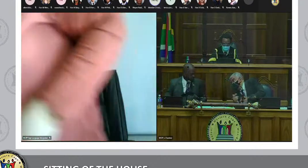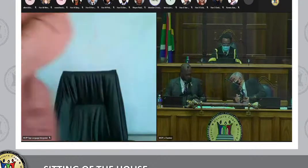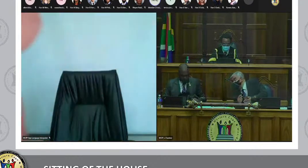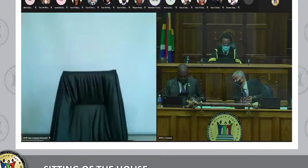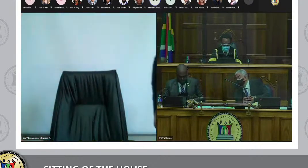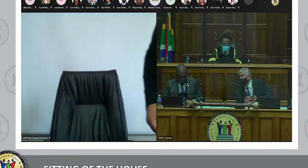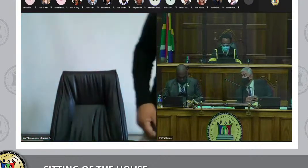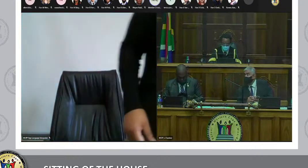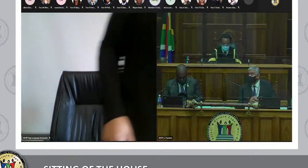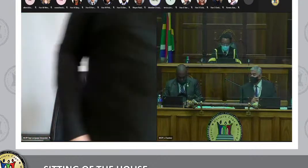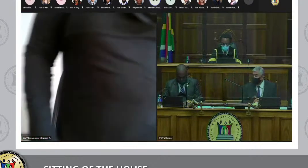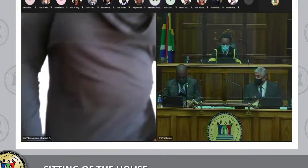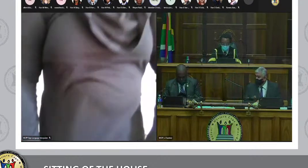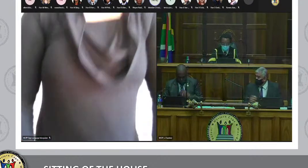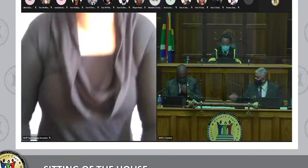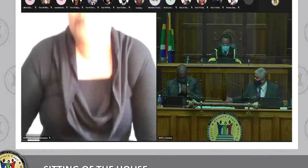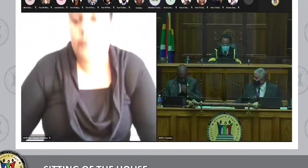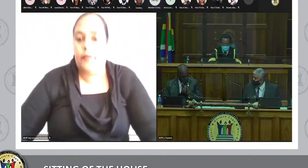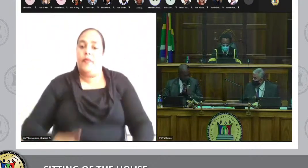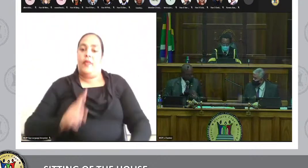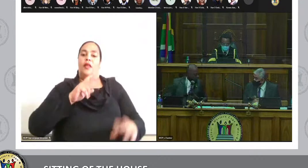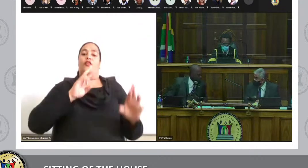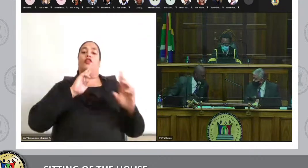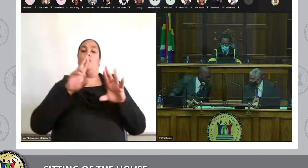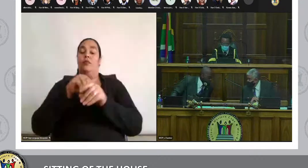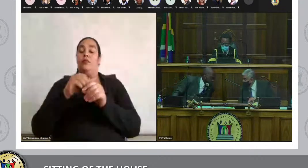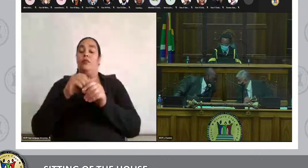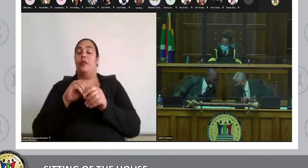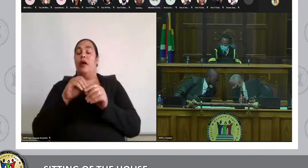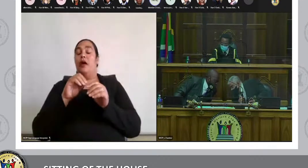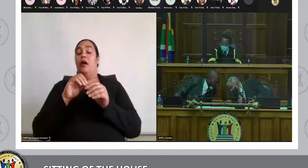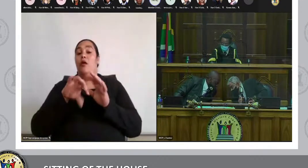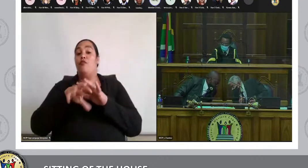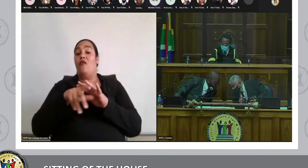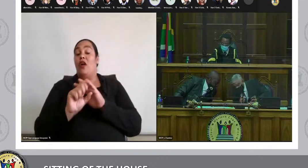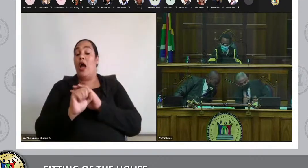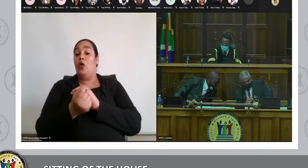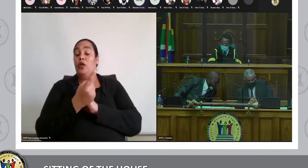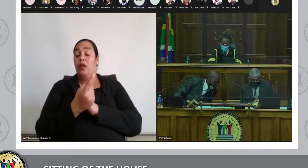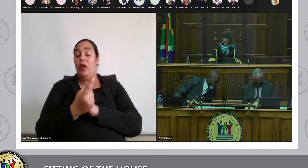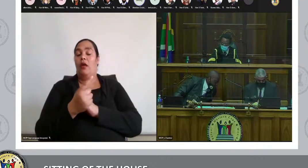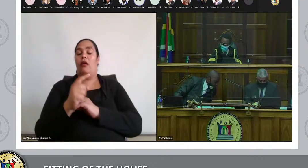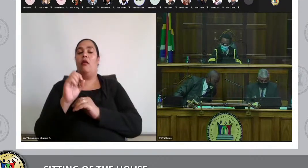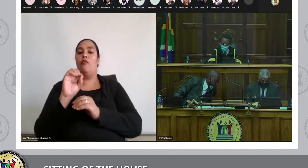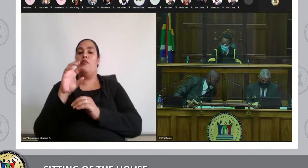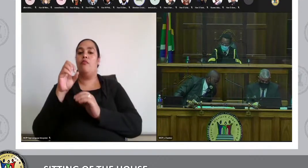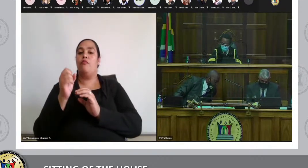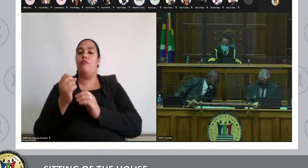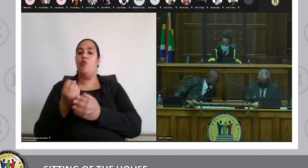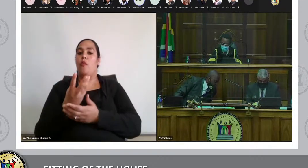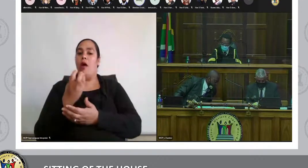to the provinces of Gauteng, Mpumalanga, Free State and Northwest